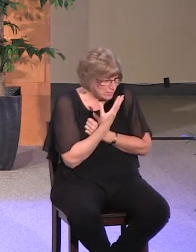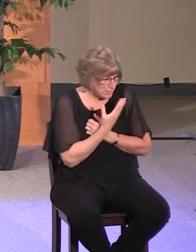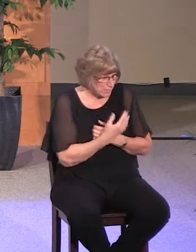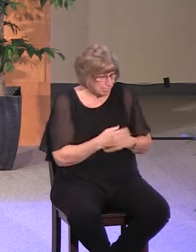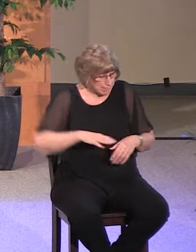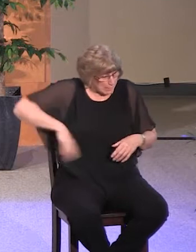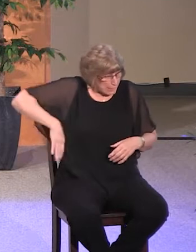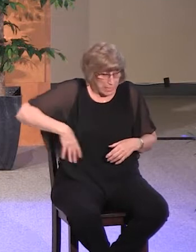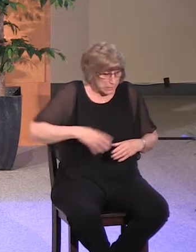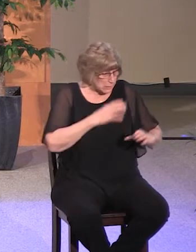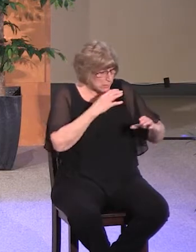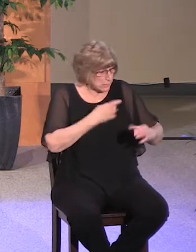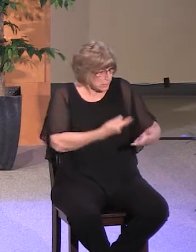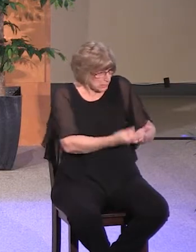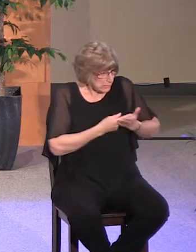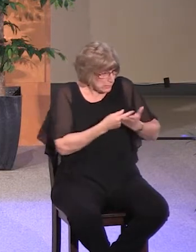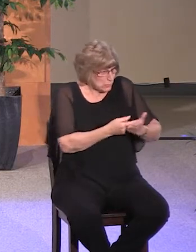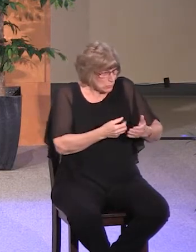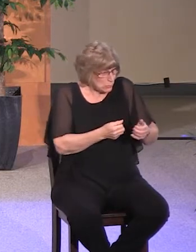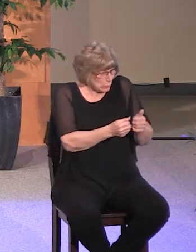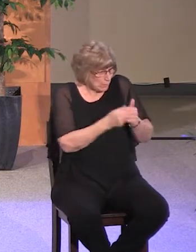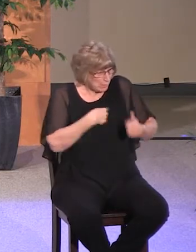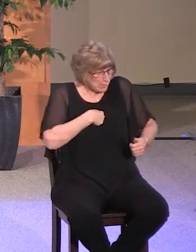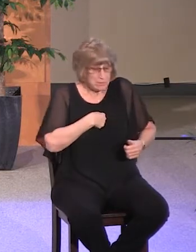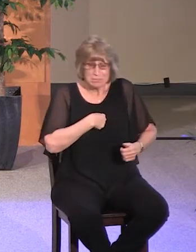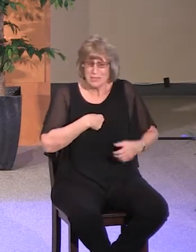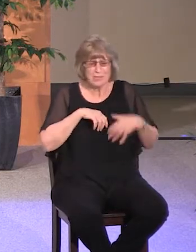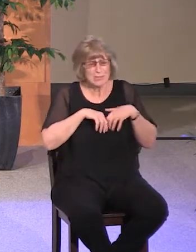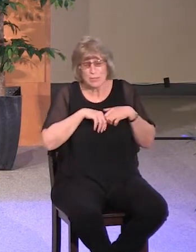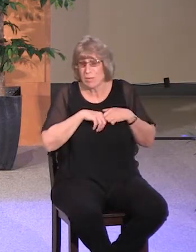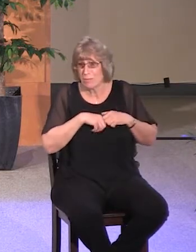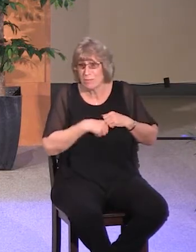My heart, it felt really, truly broken.